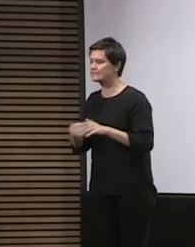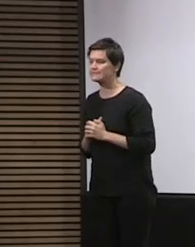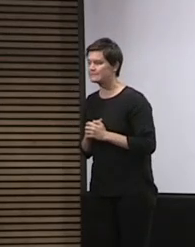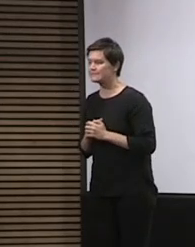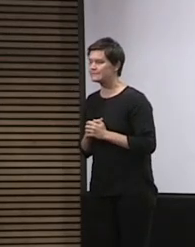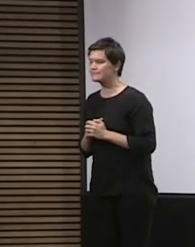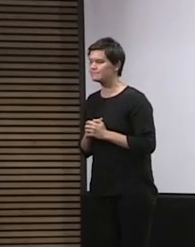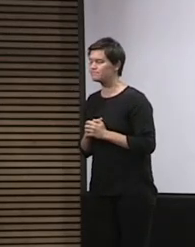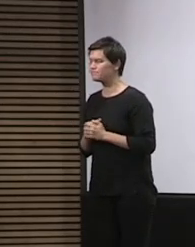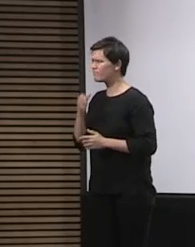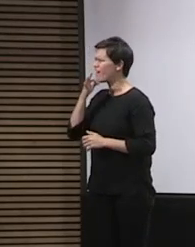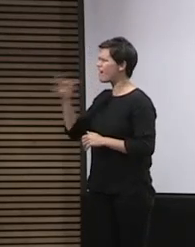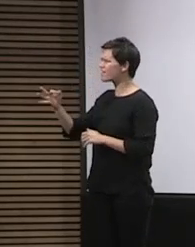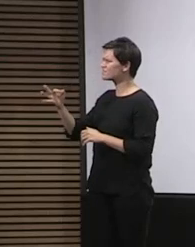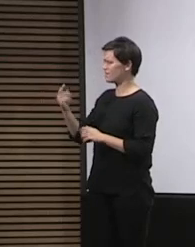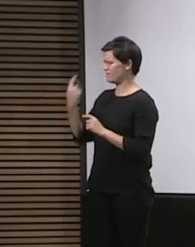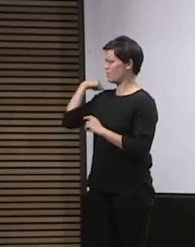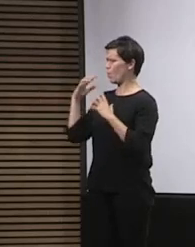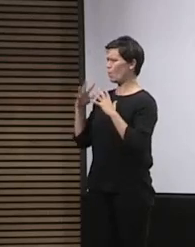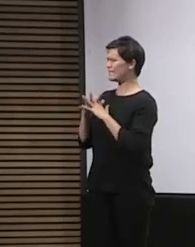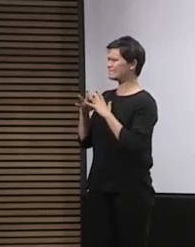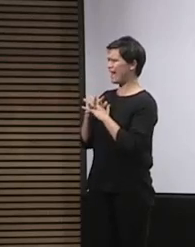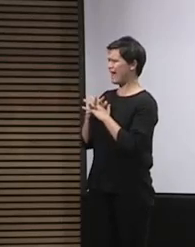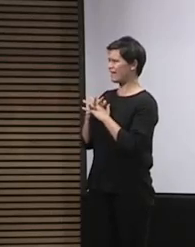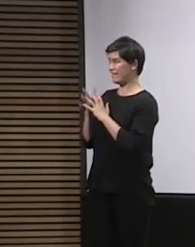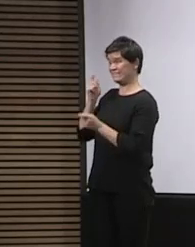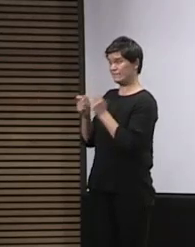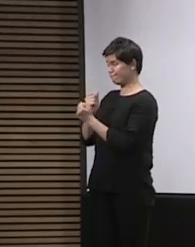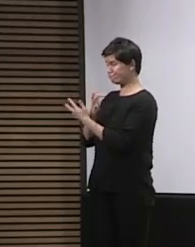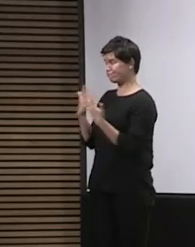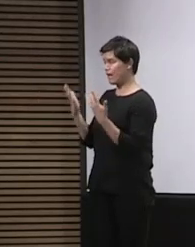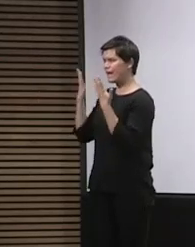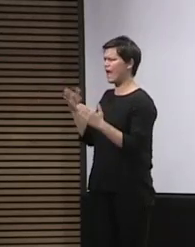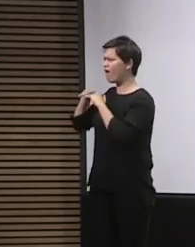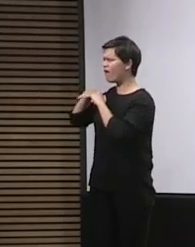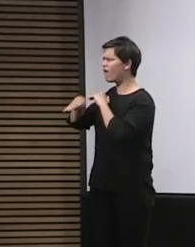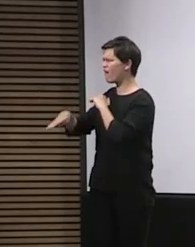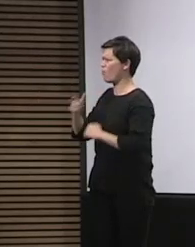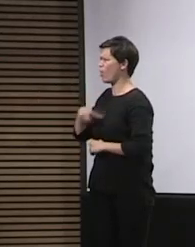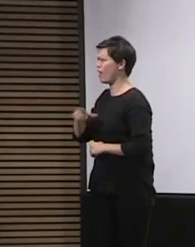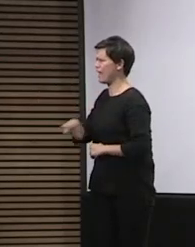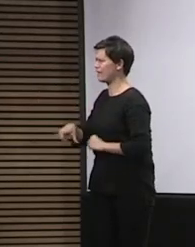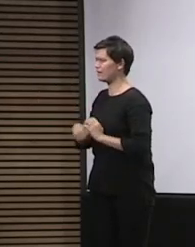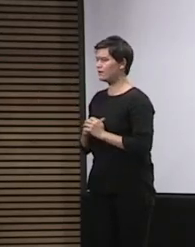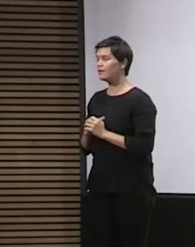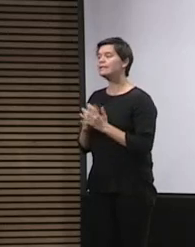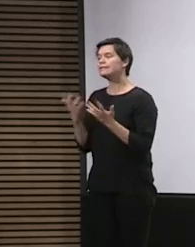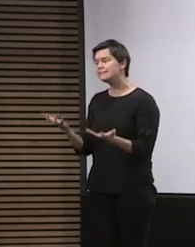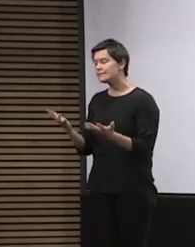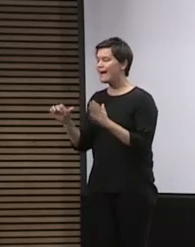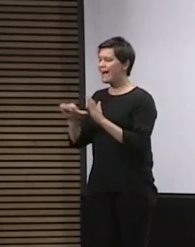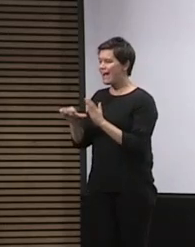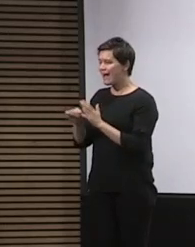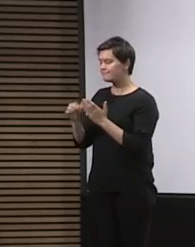off since last Wednesday. Why has the testing been falling off like that? Well, there's always difficulty looking at individual